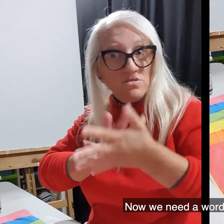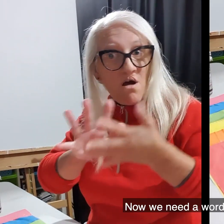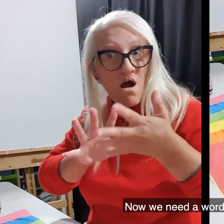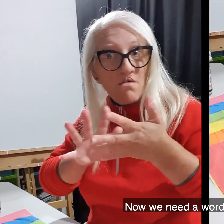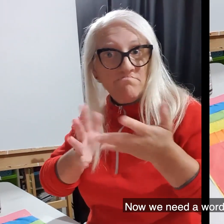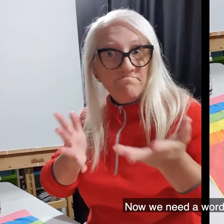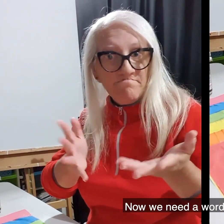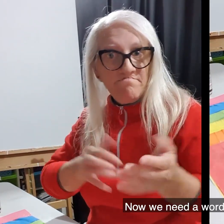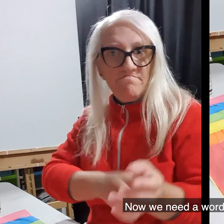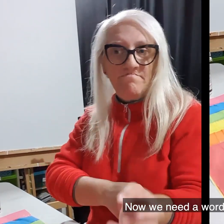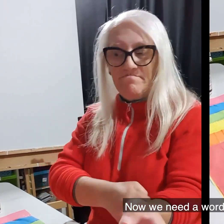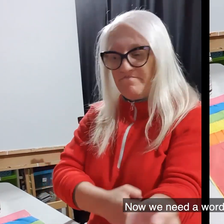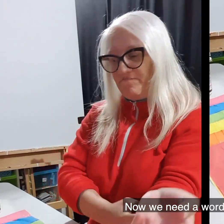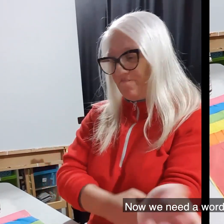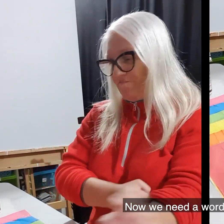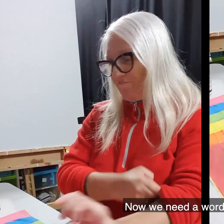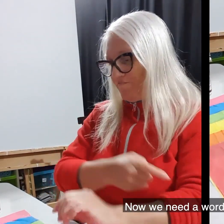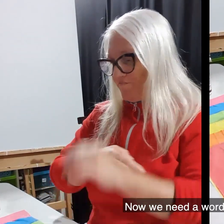Now I need a word we can sign.